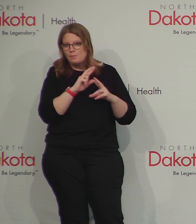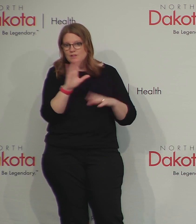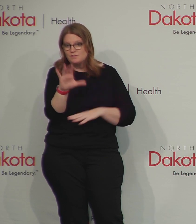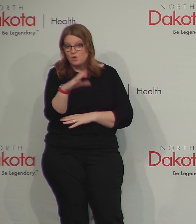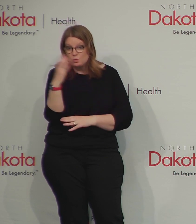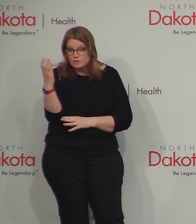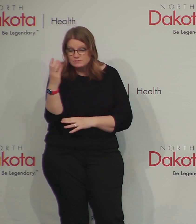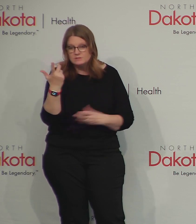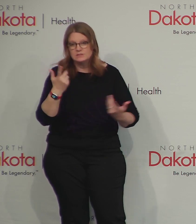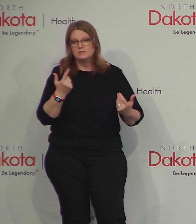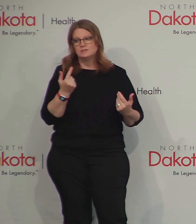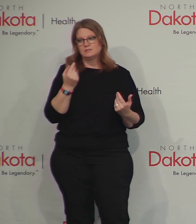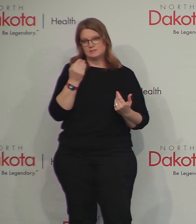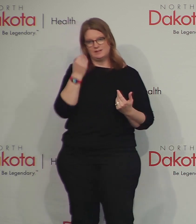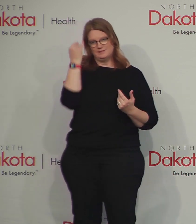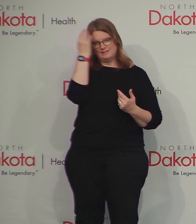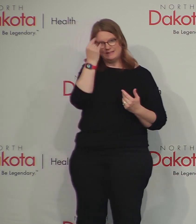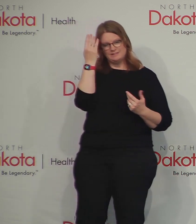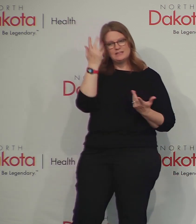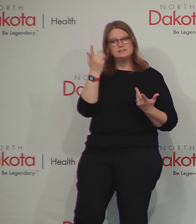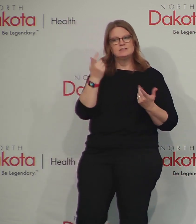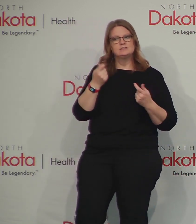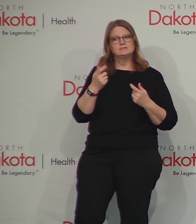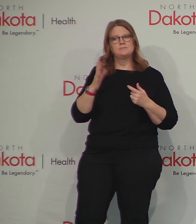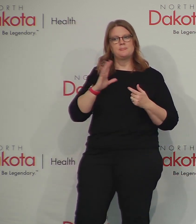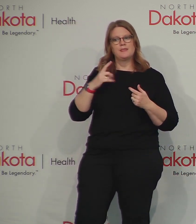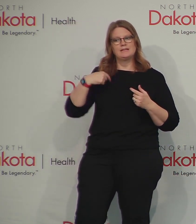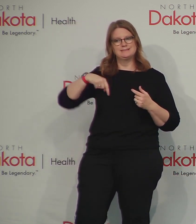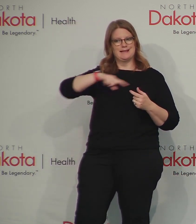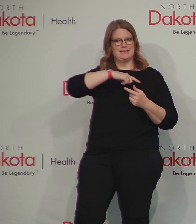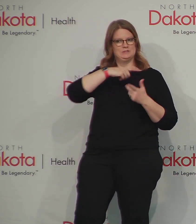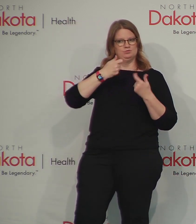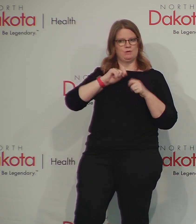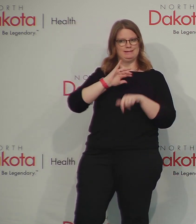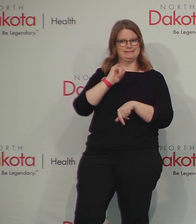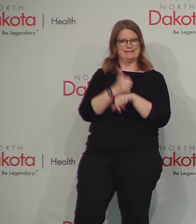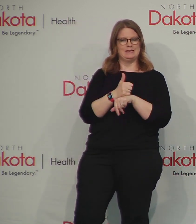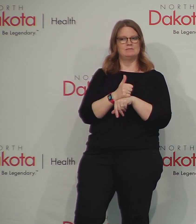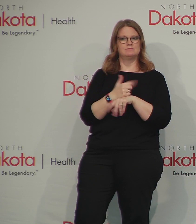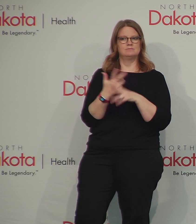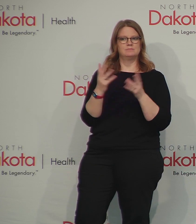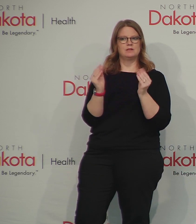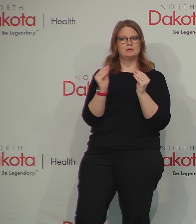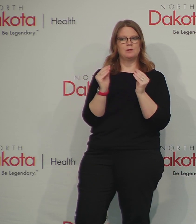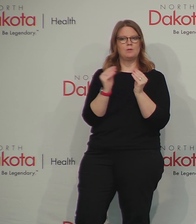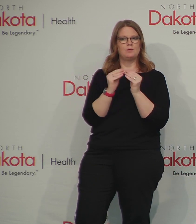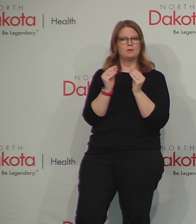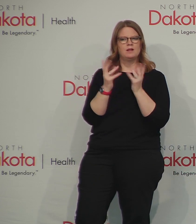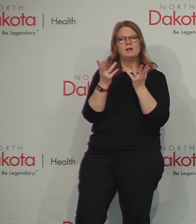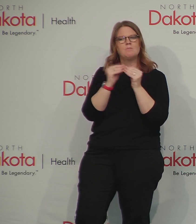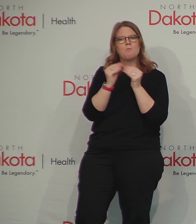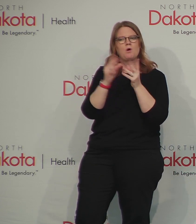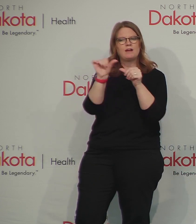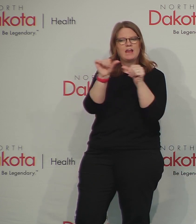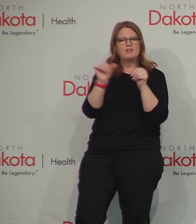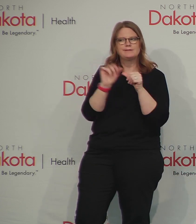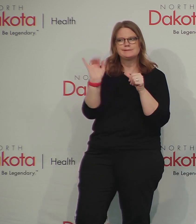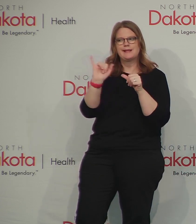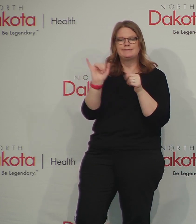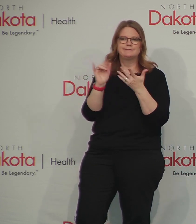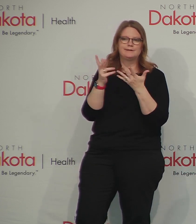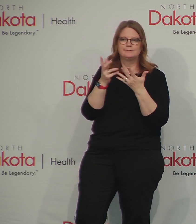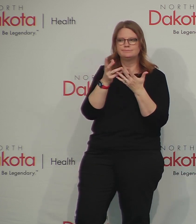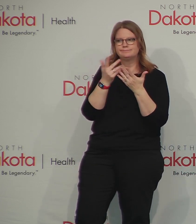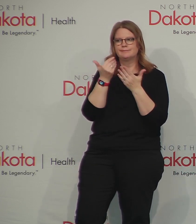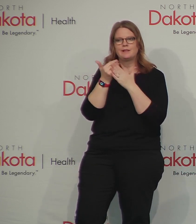Christmas. So think of these as us trying to even set up more retail type locations. But one of the most exciting